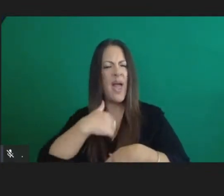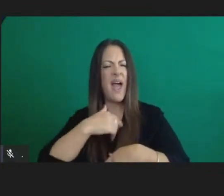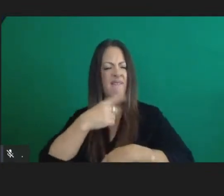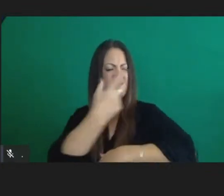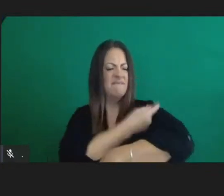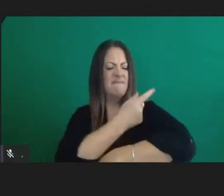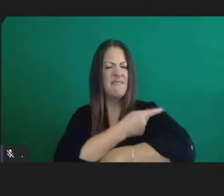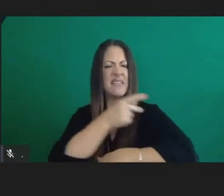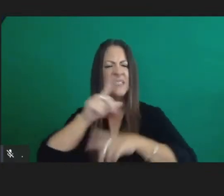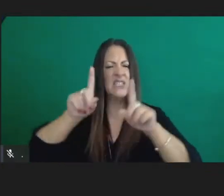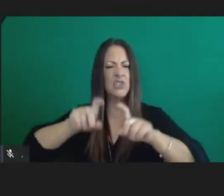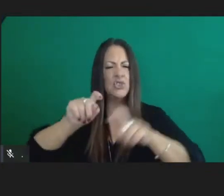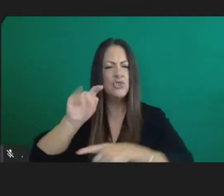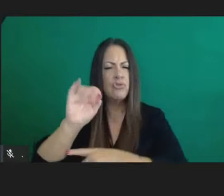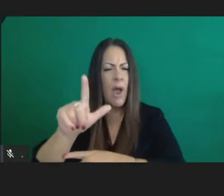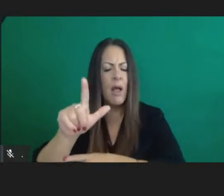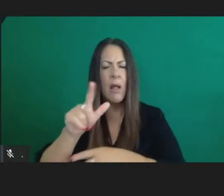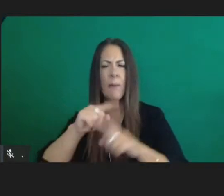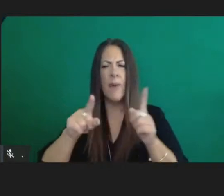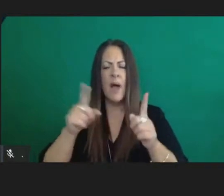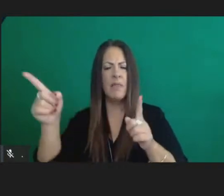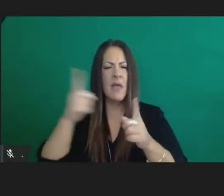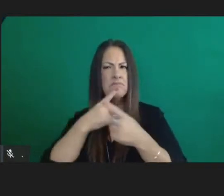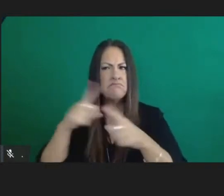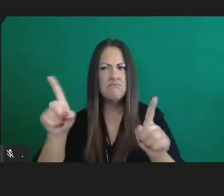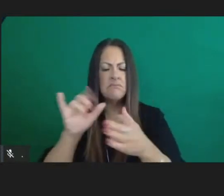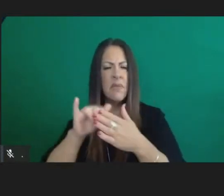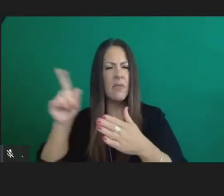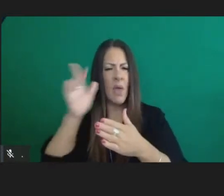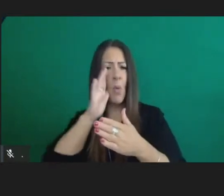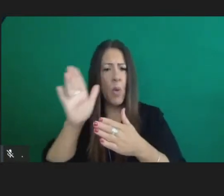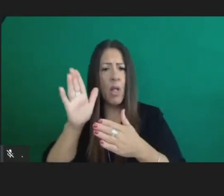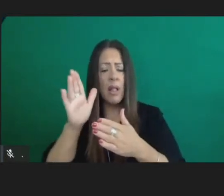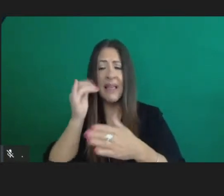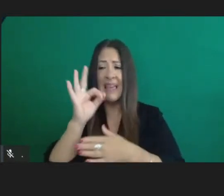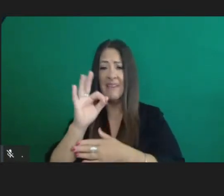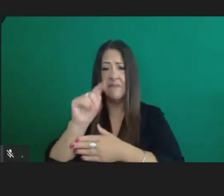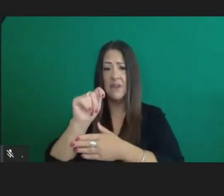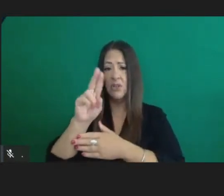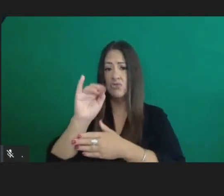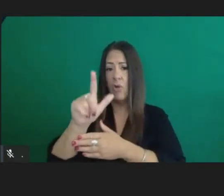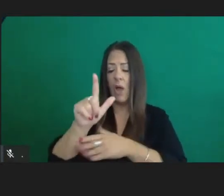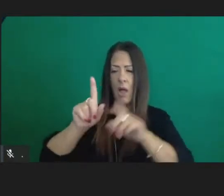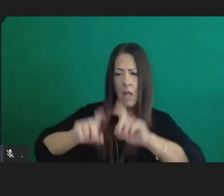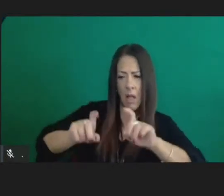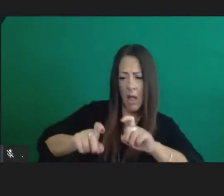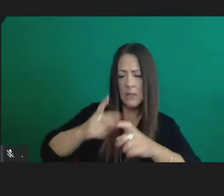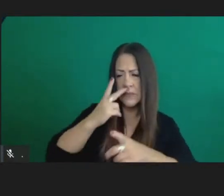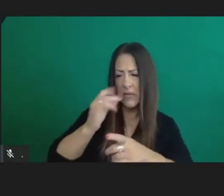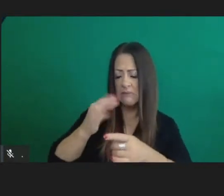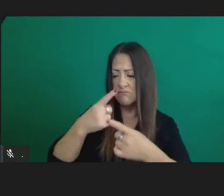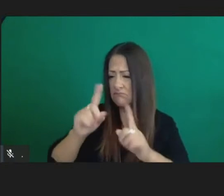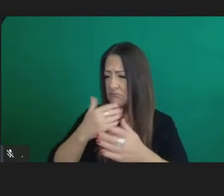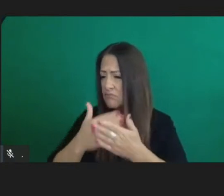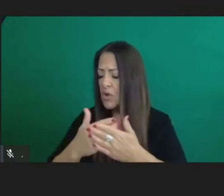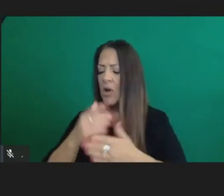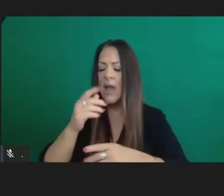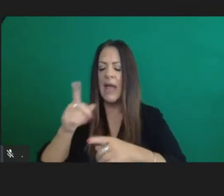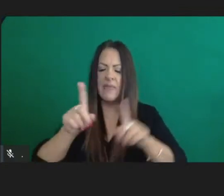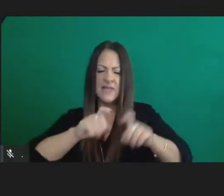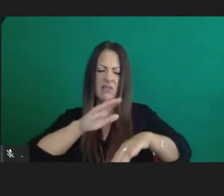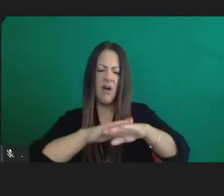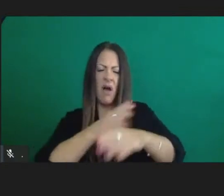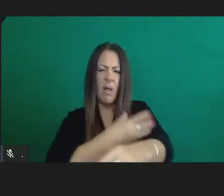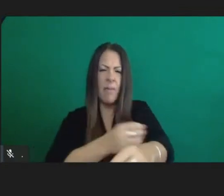just announced that it is going to suspend its trial for the antibody therapeutic. Do